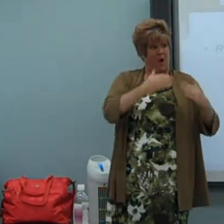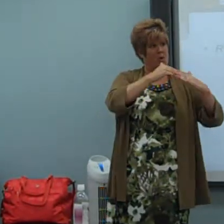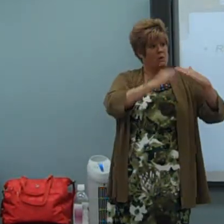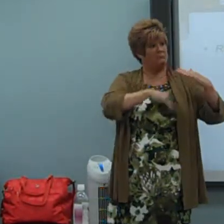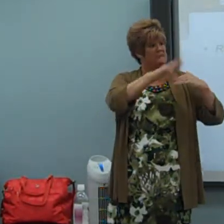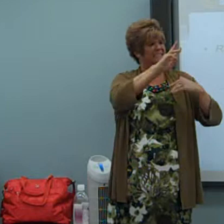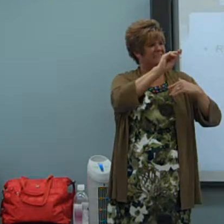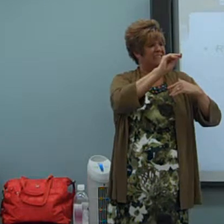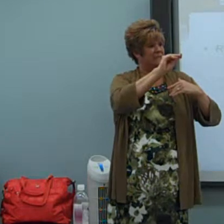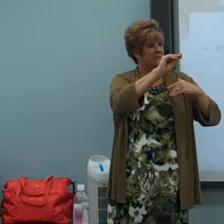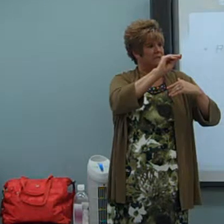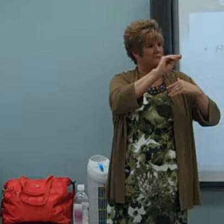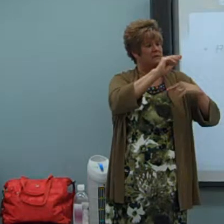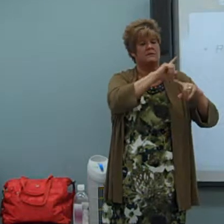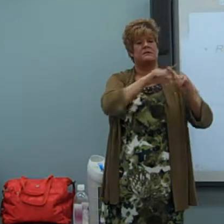paid.